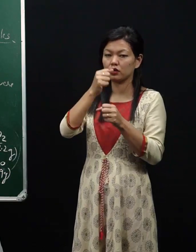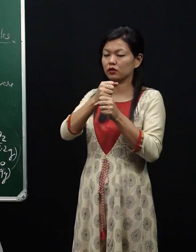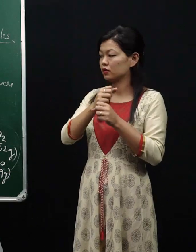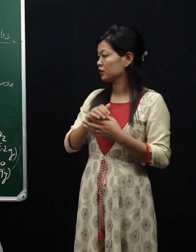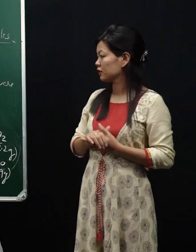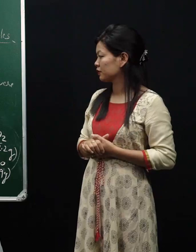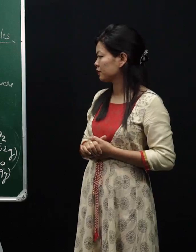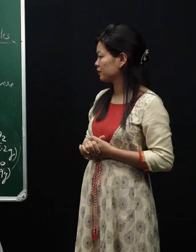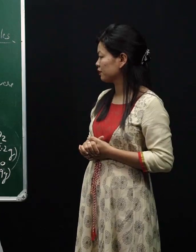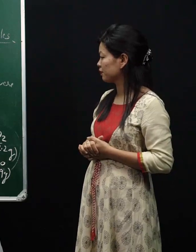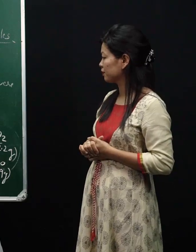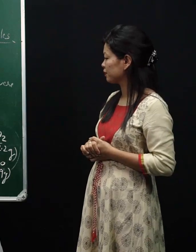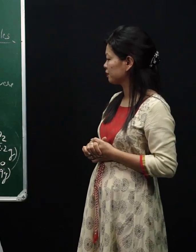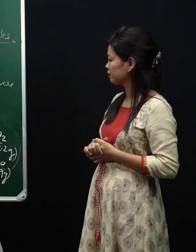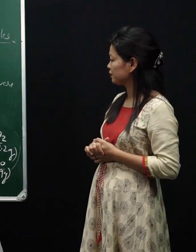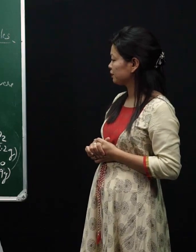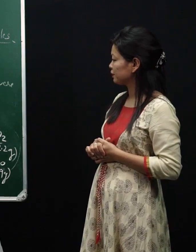have 8.2 gram of